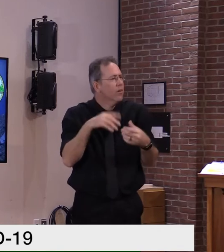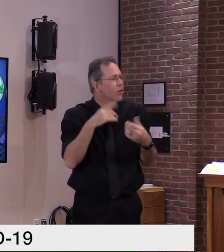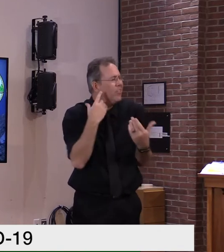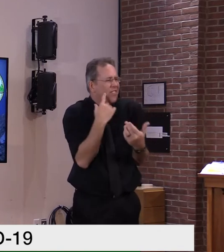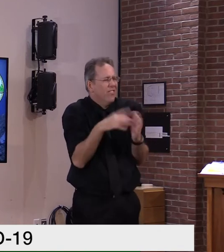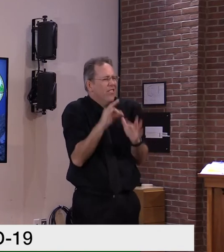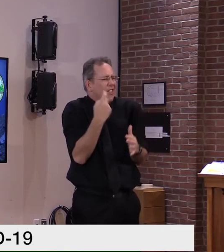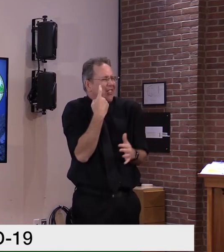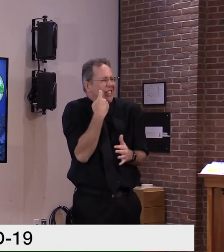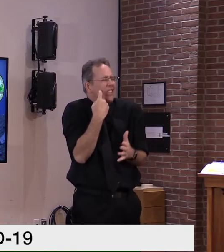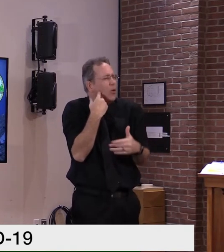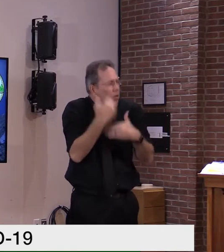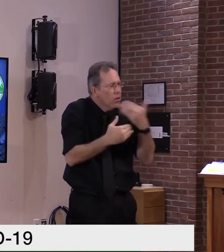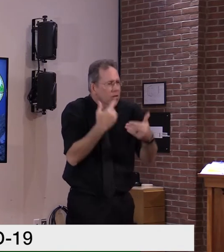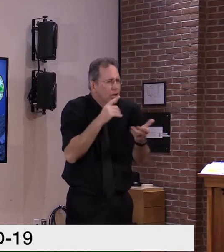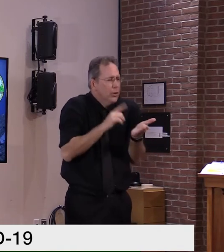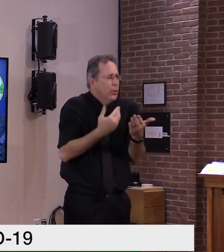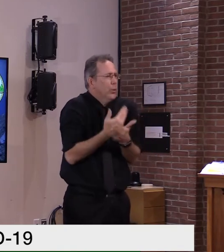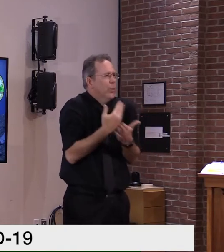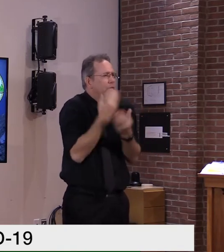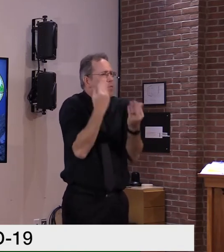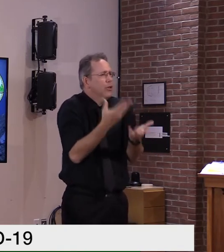wait for Commissioner